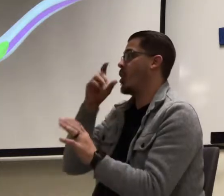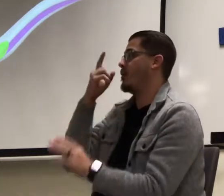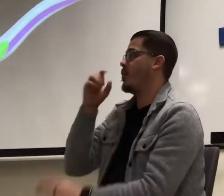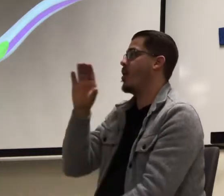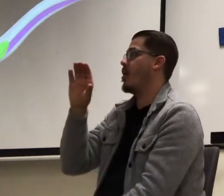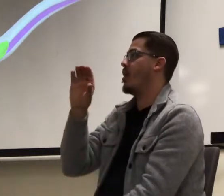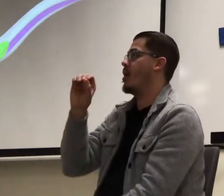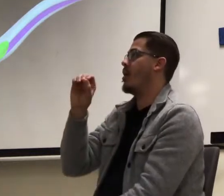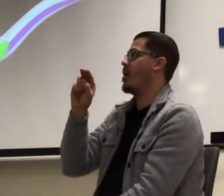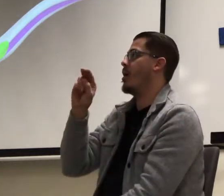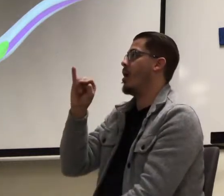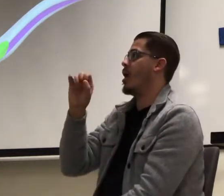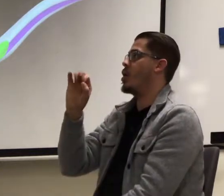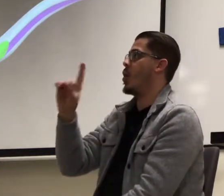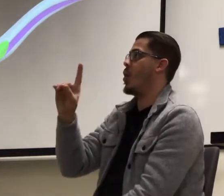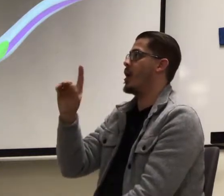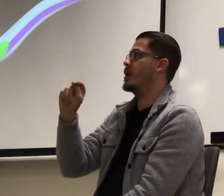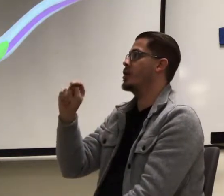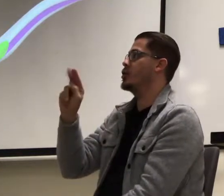down.